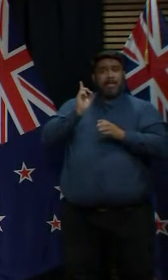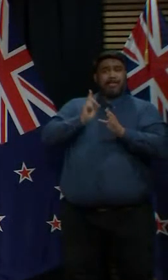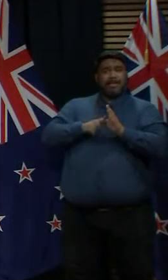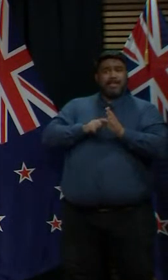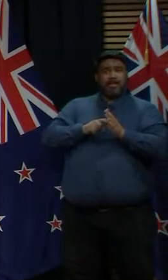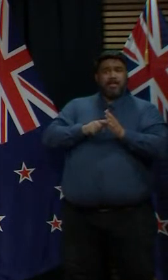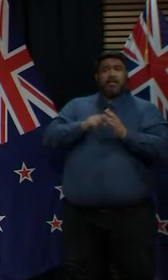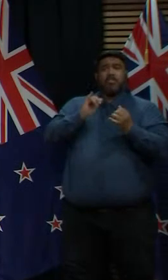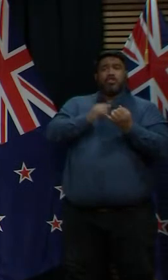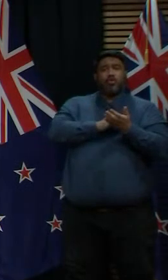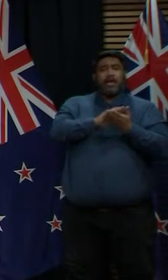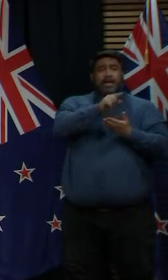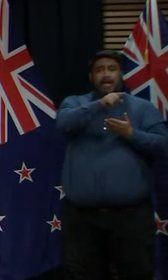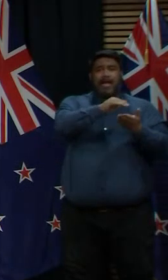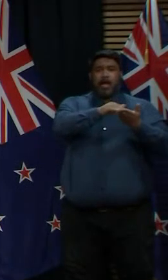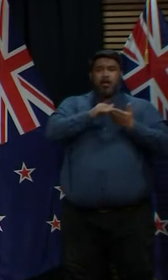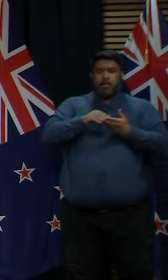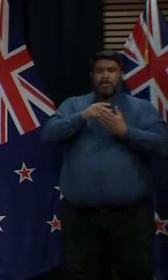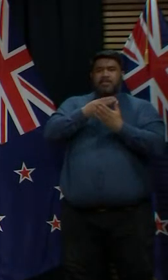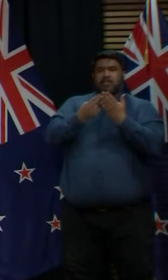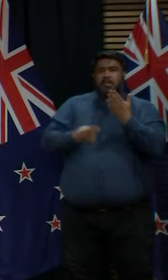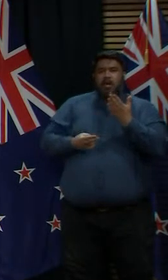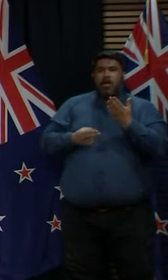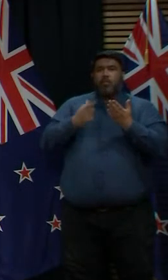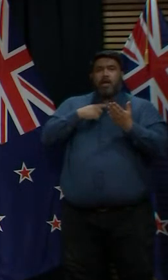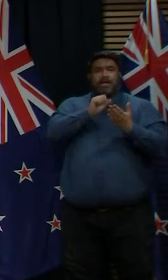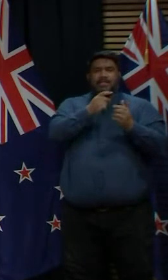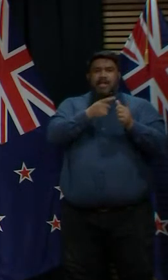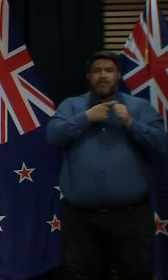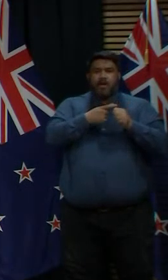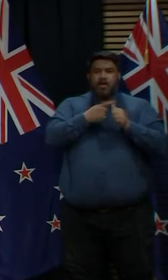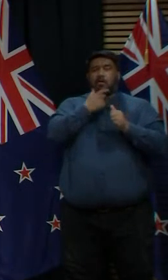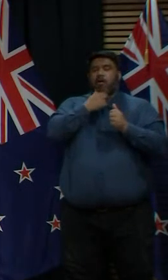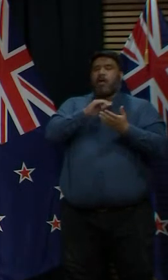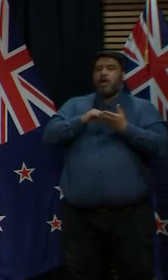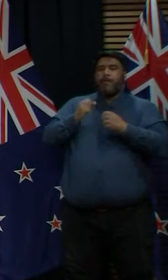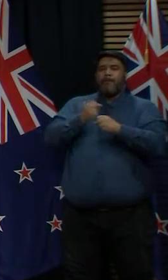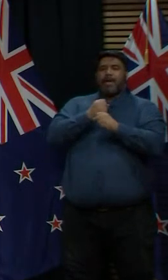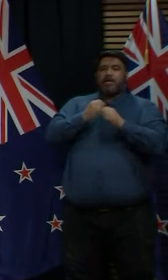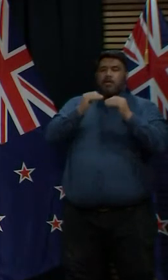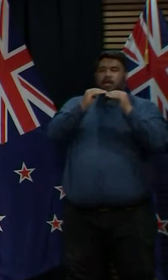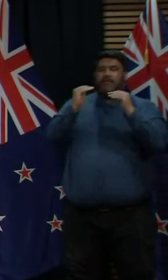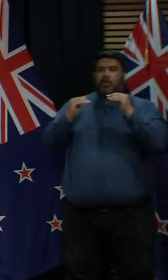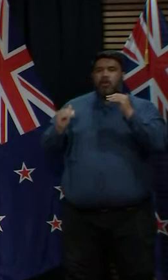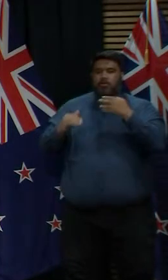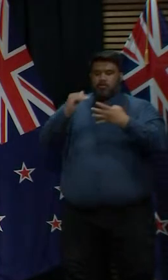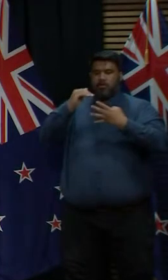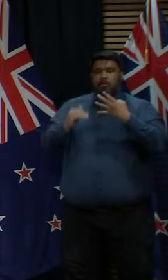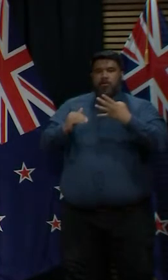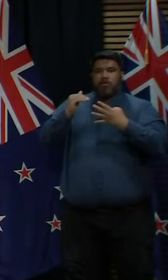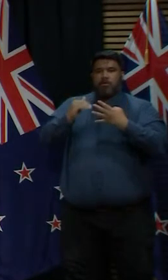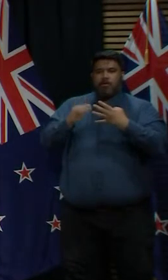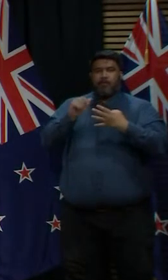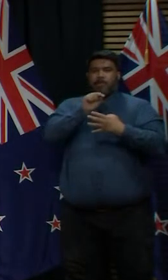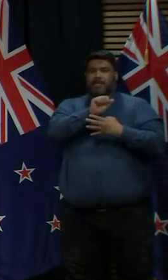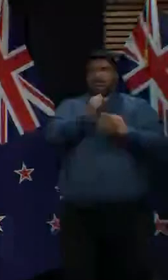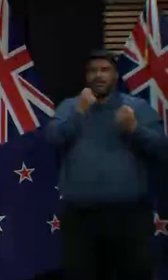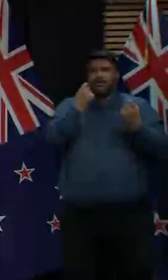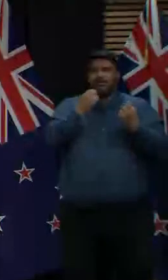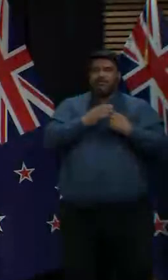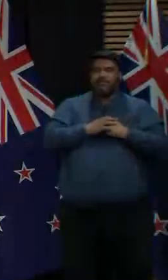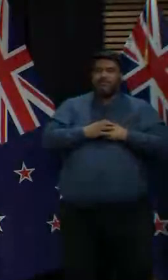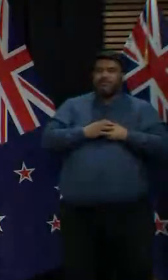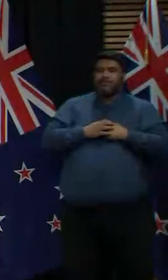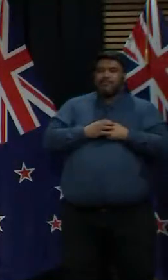us design our alert level framework. And so we've taken on board a range, not just any single piece of